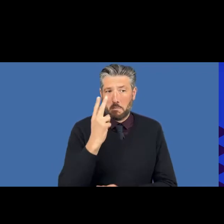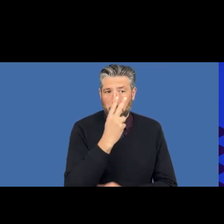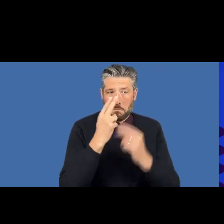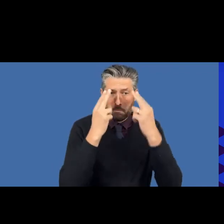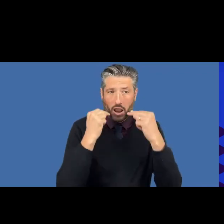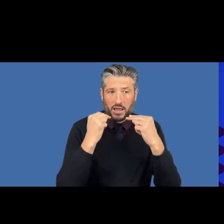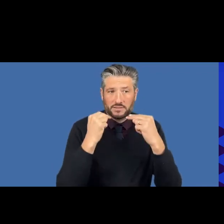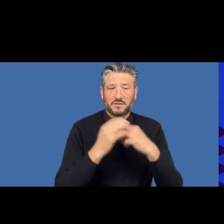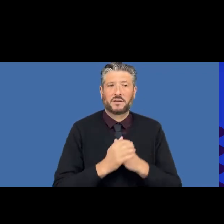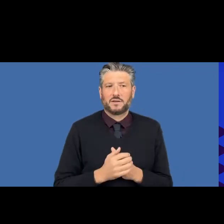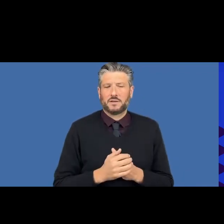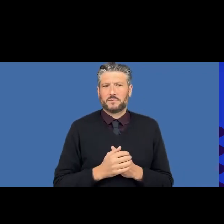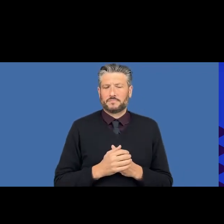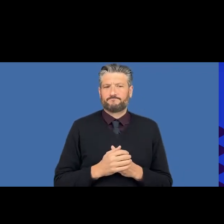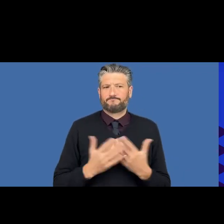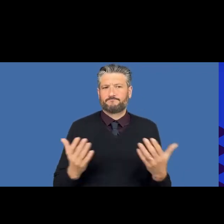a self-description.